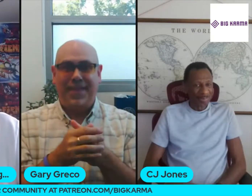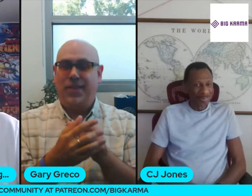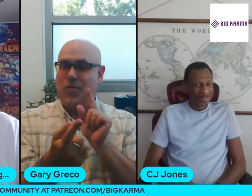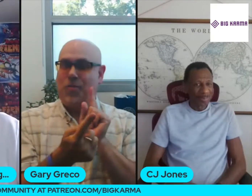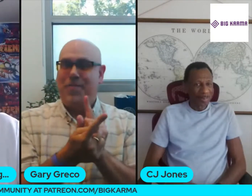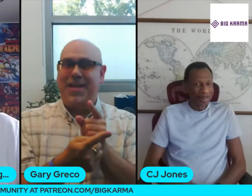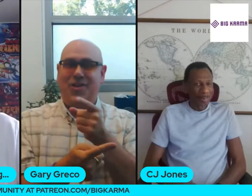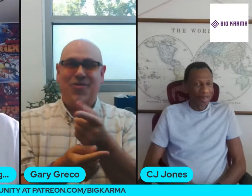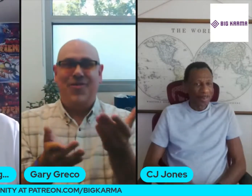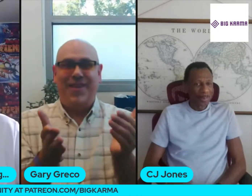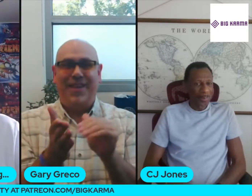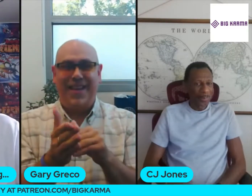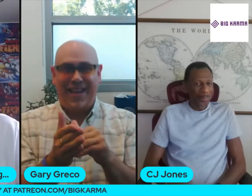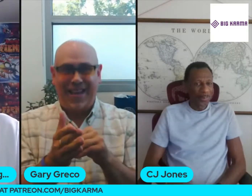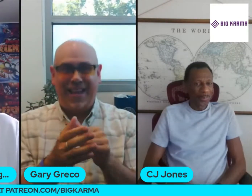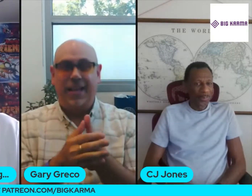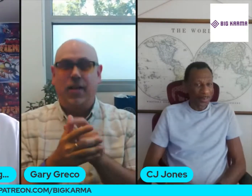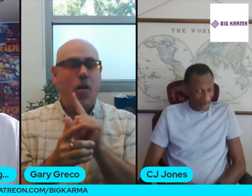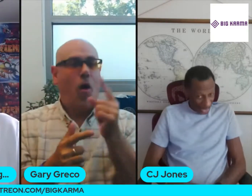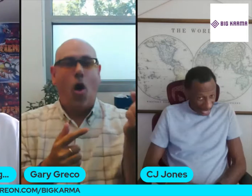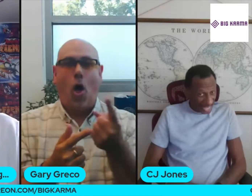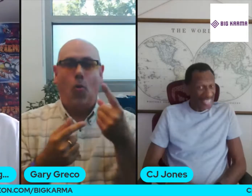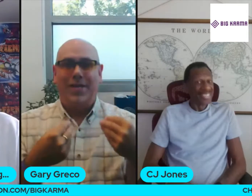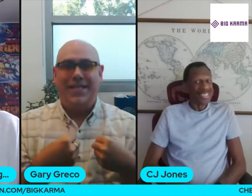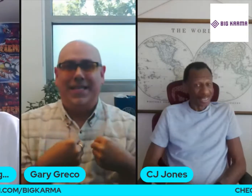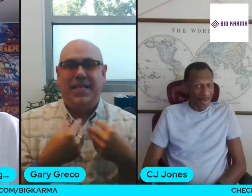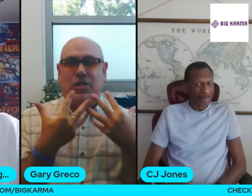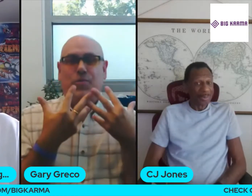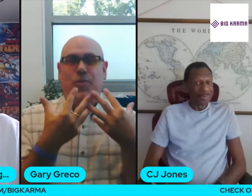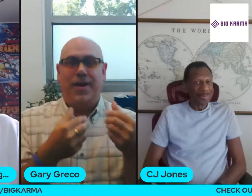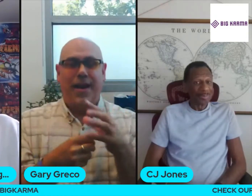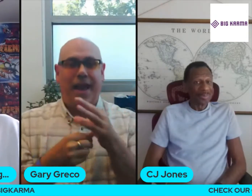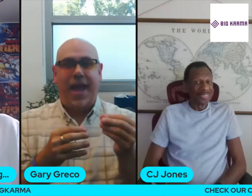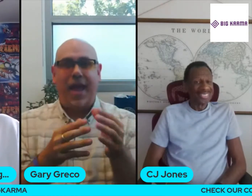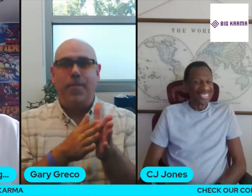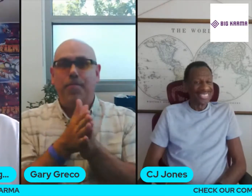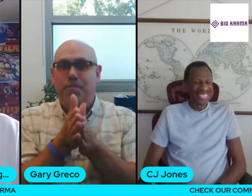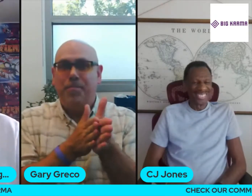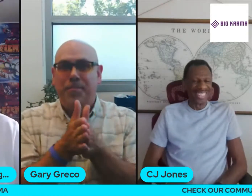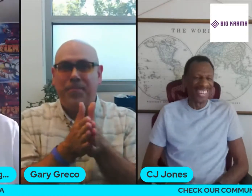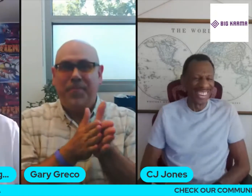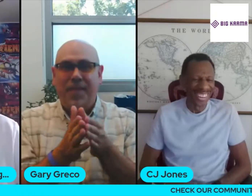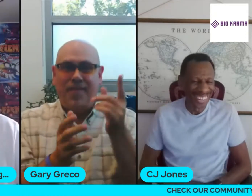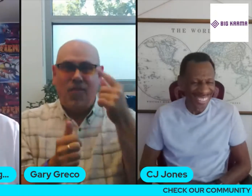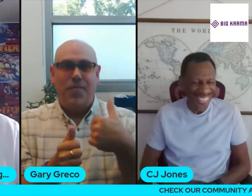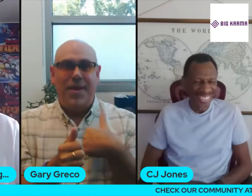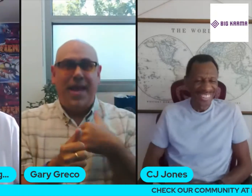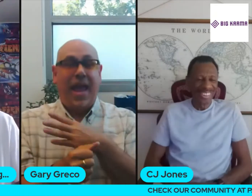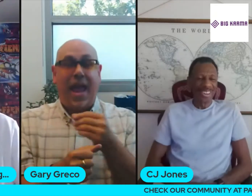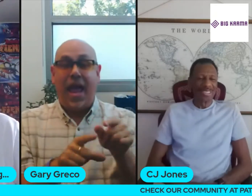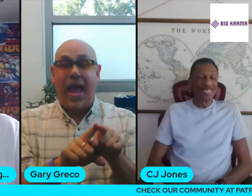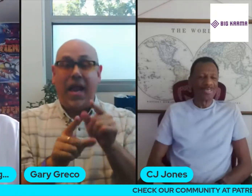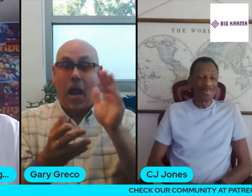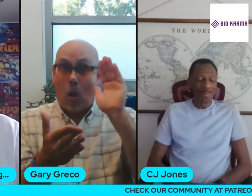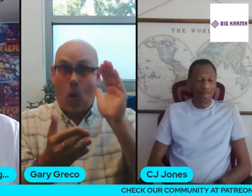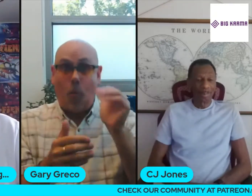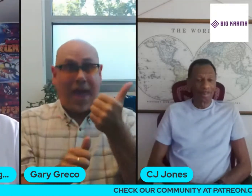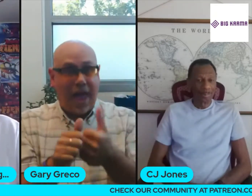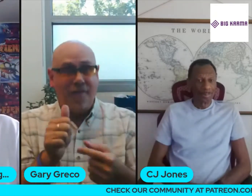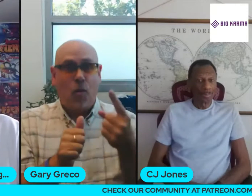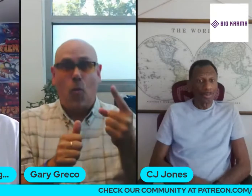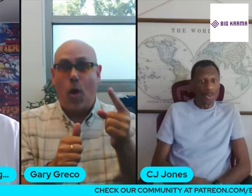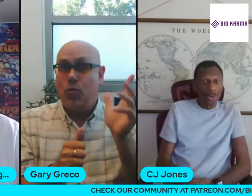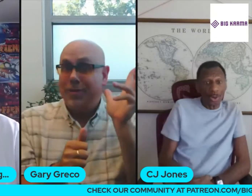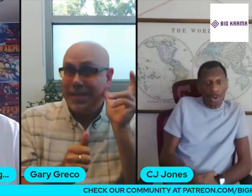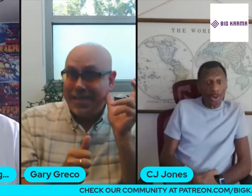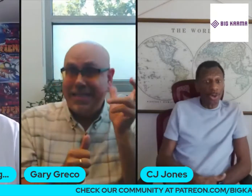again. Always so inspirational and so motivational for me. And I hope for everyone who's listening to Mom,